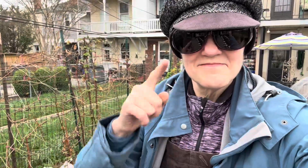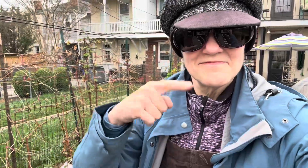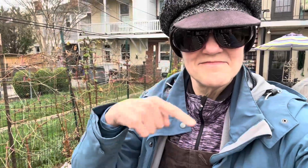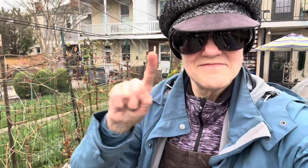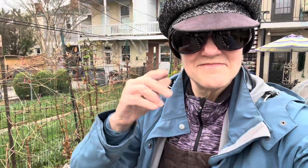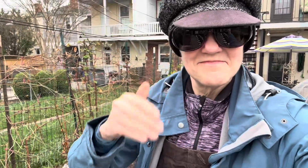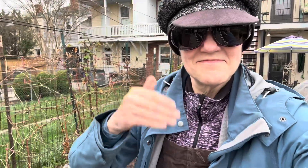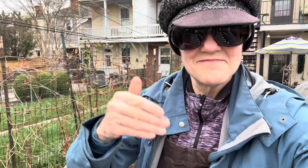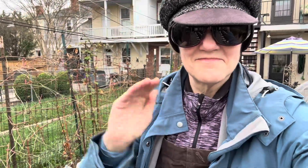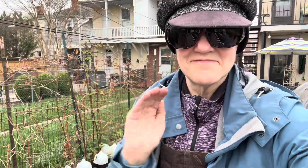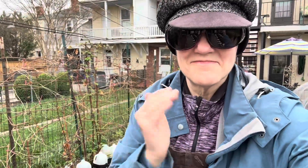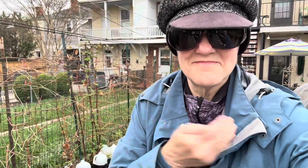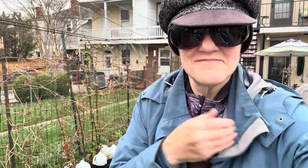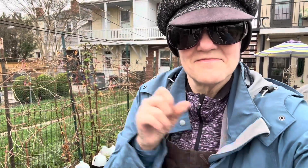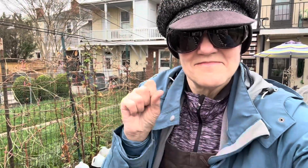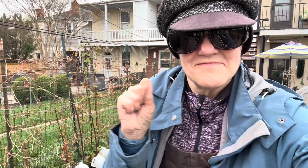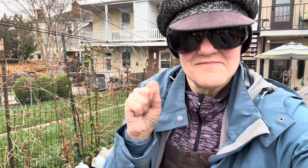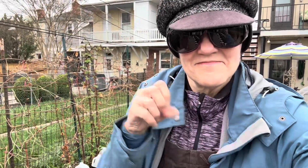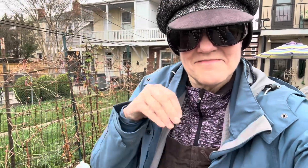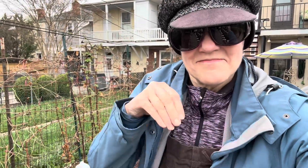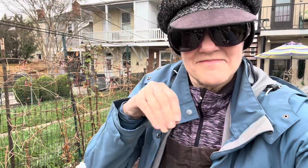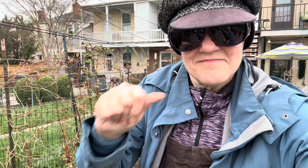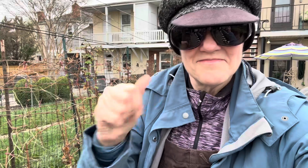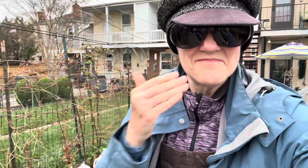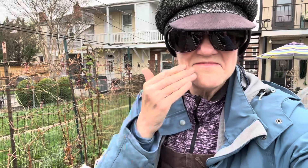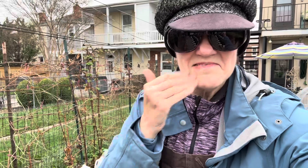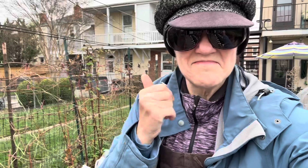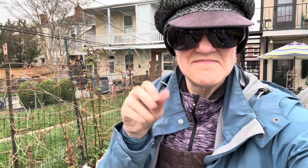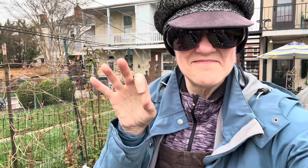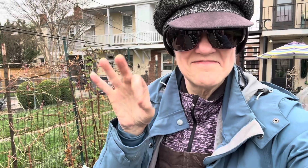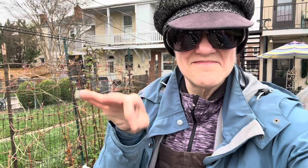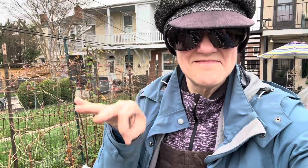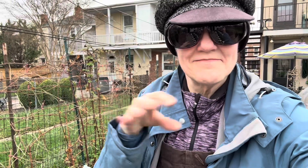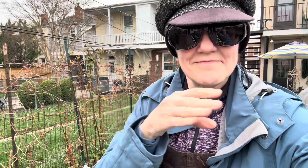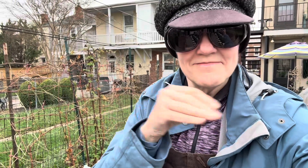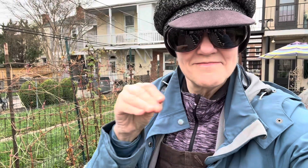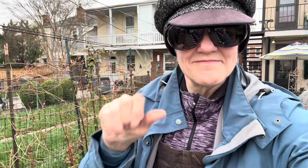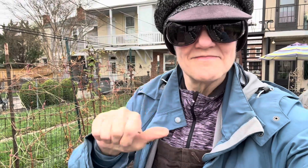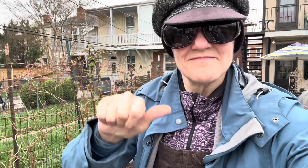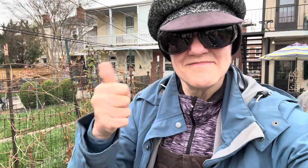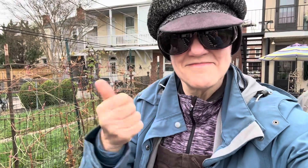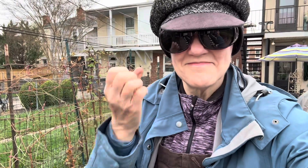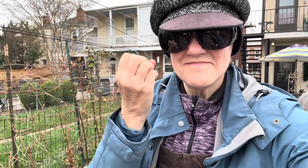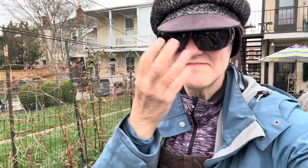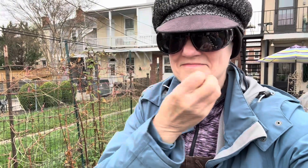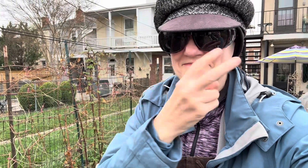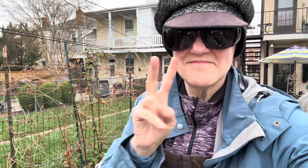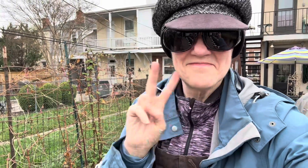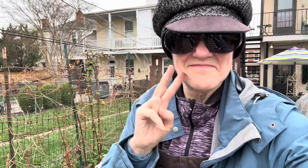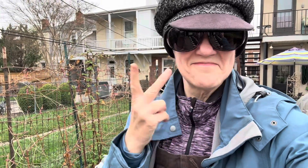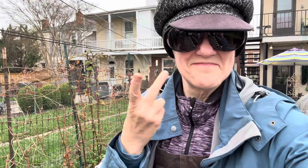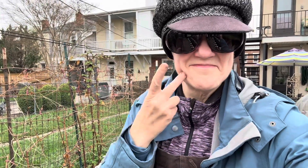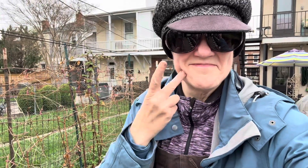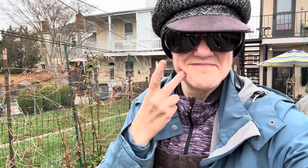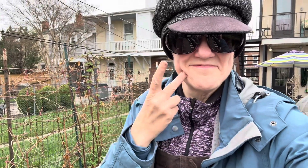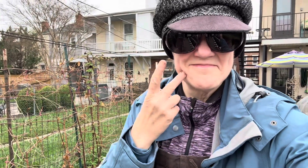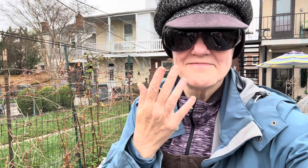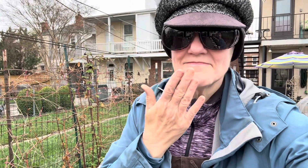and come back and check the progress of our winter sown sweet peppers and our other flowers and